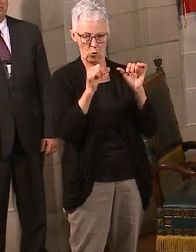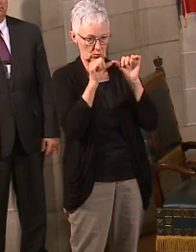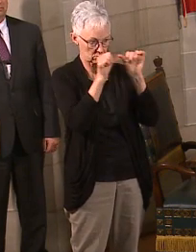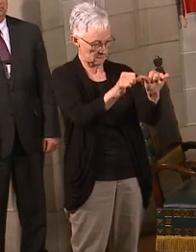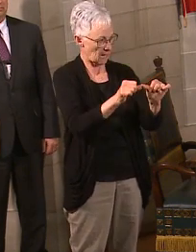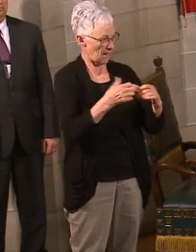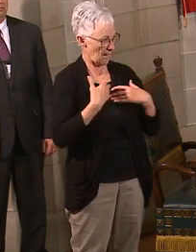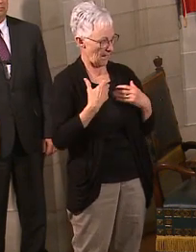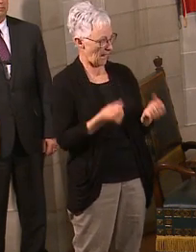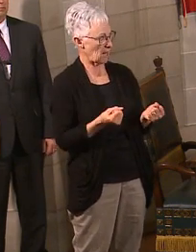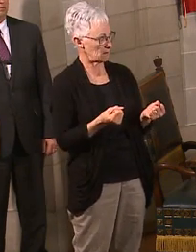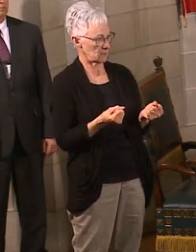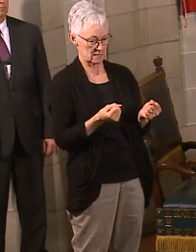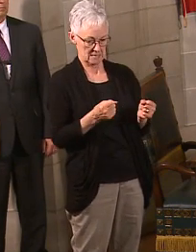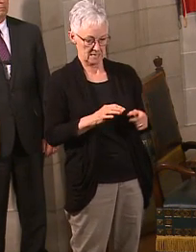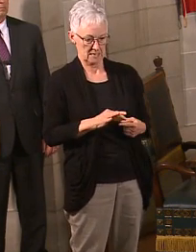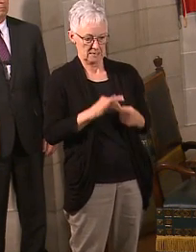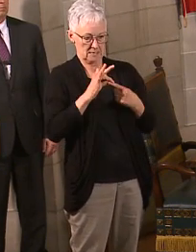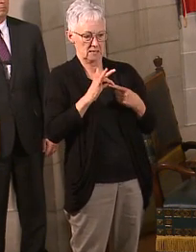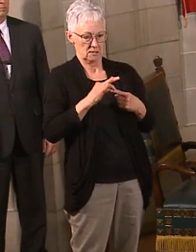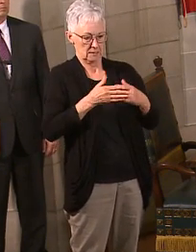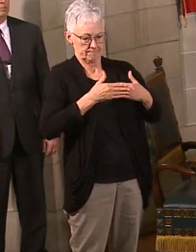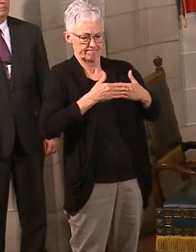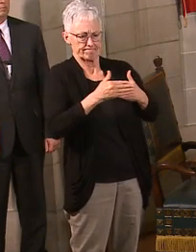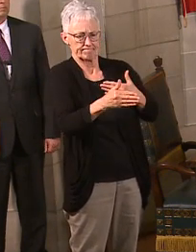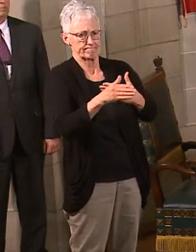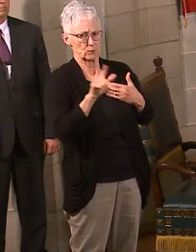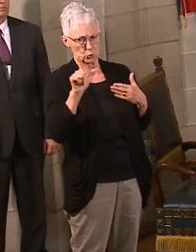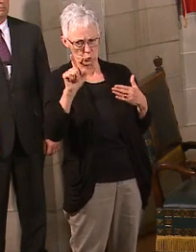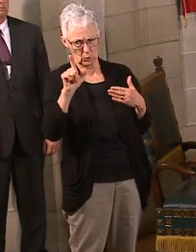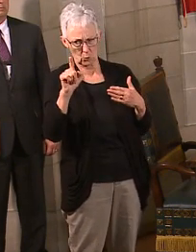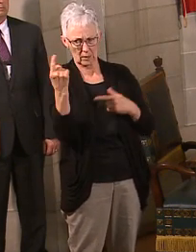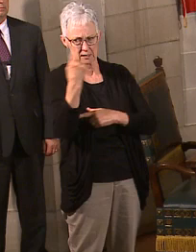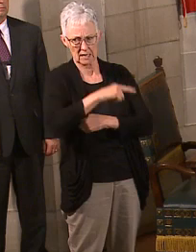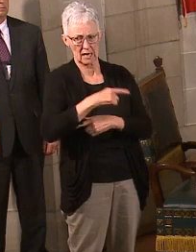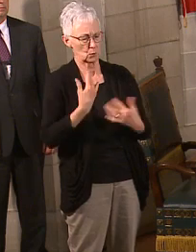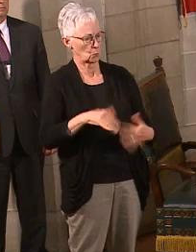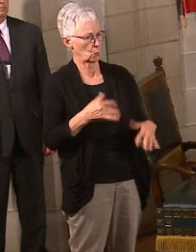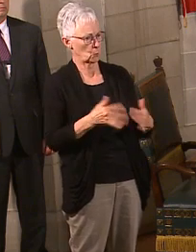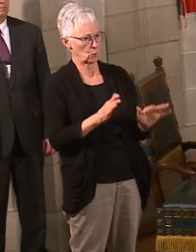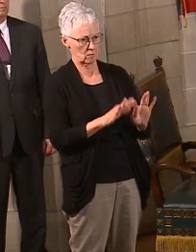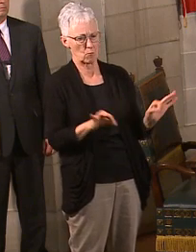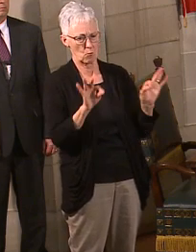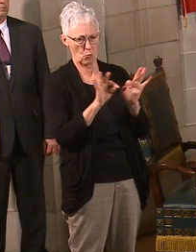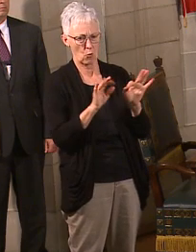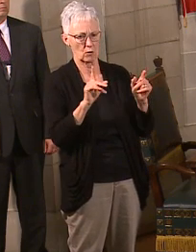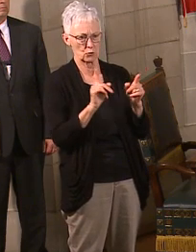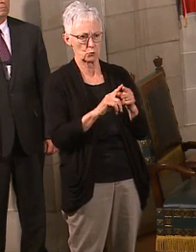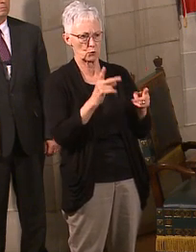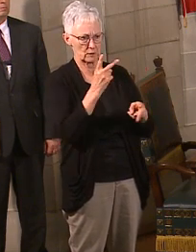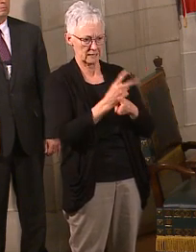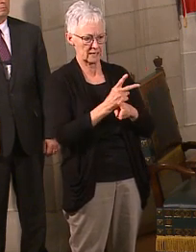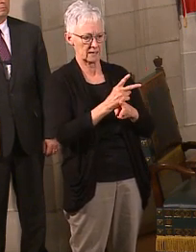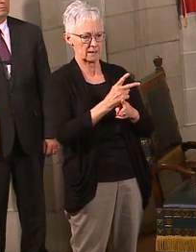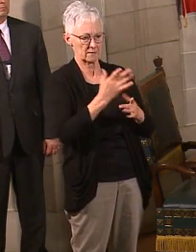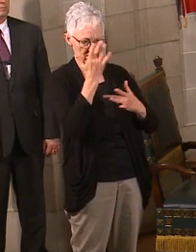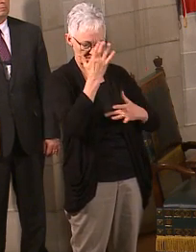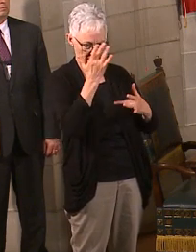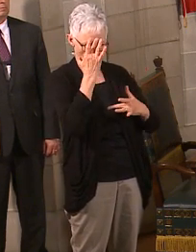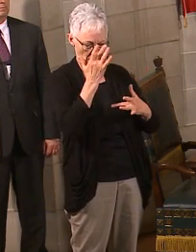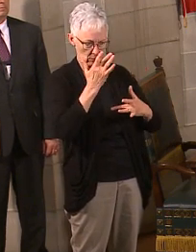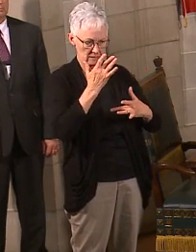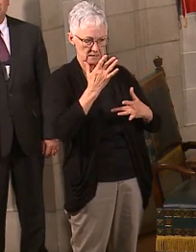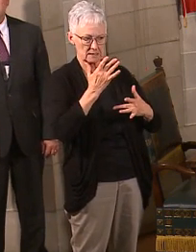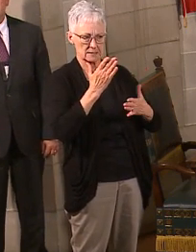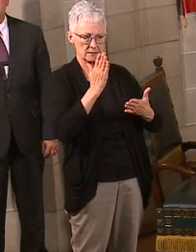healthy, especially over these next 21 days as we really focus on knocking down the virus here in our state. We want you to stay home,